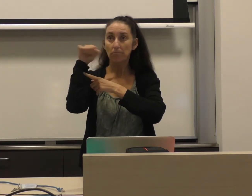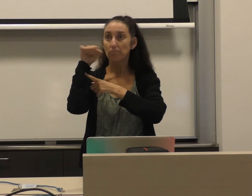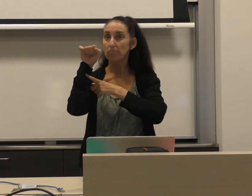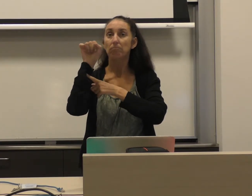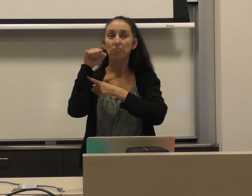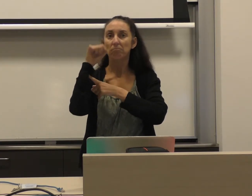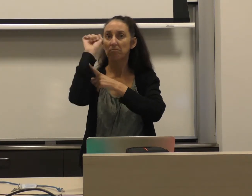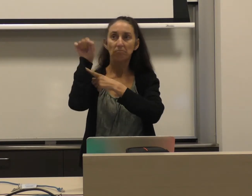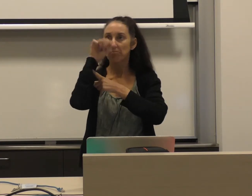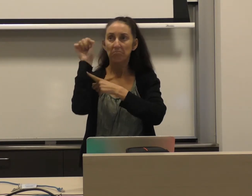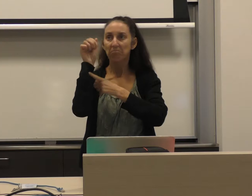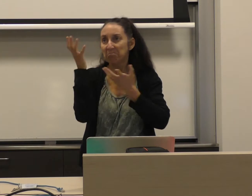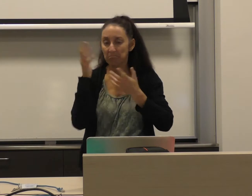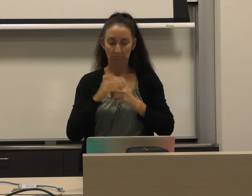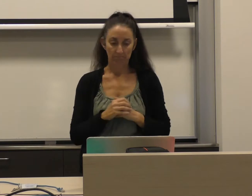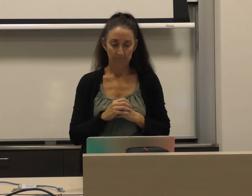head movements,